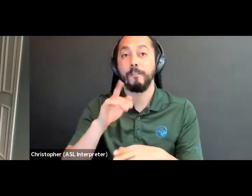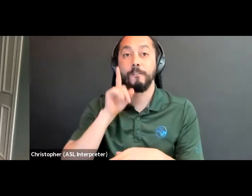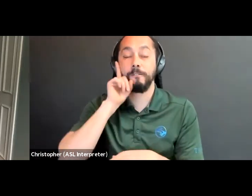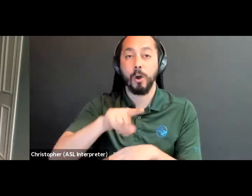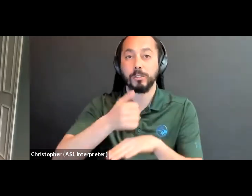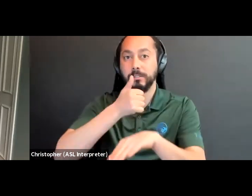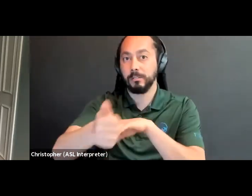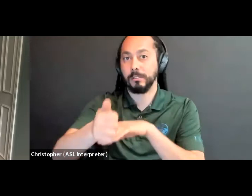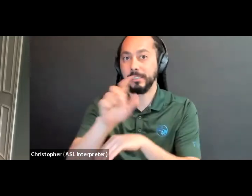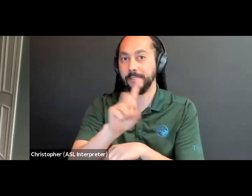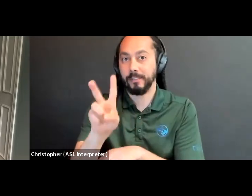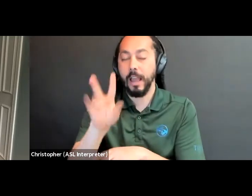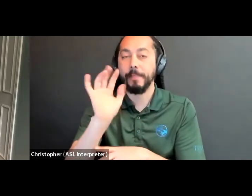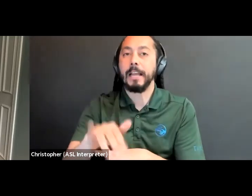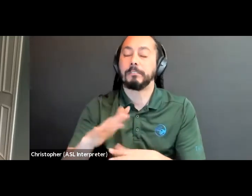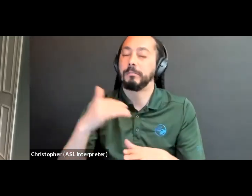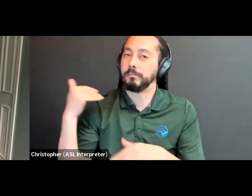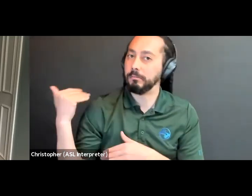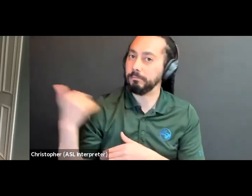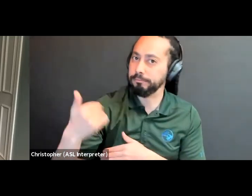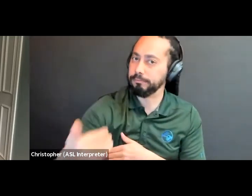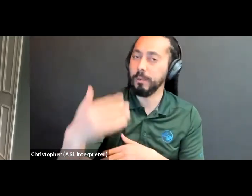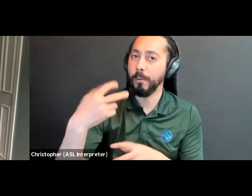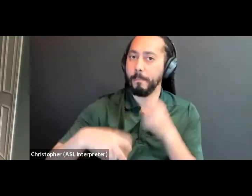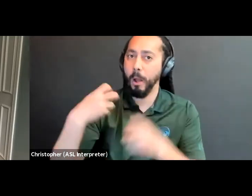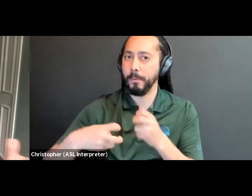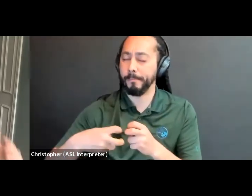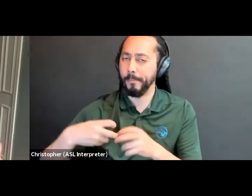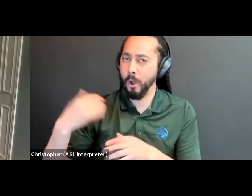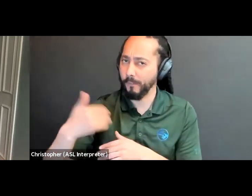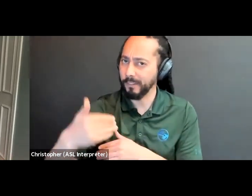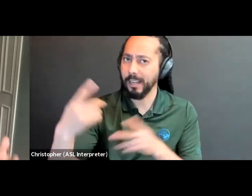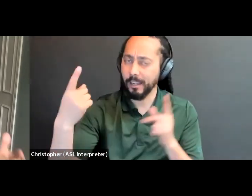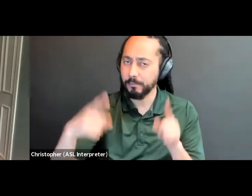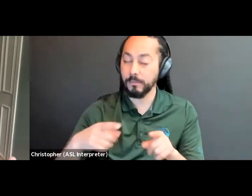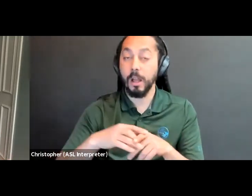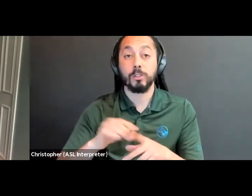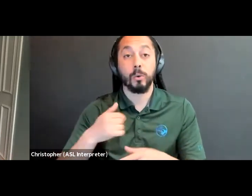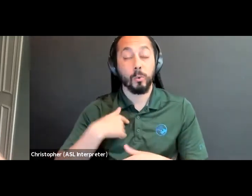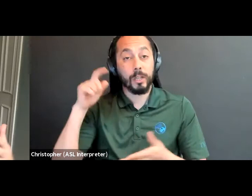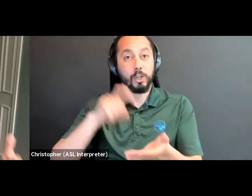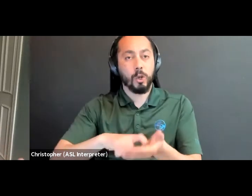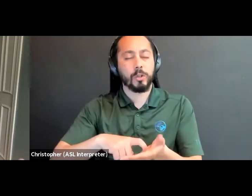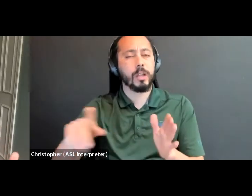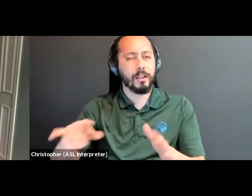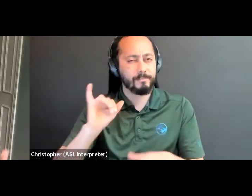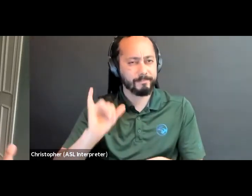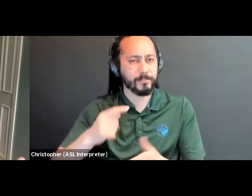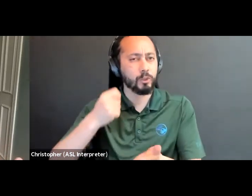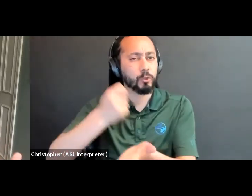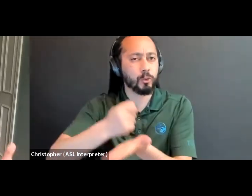really frequent problem. And what we've seen is that there are three main patterns. One is that women can